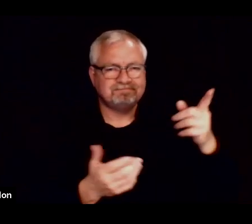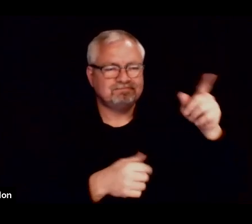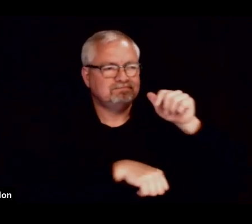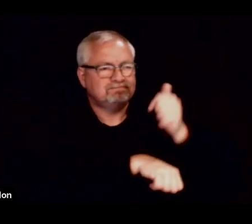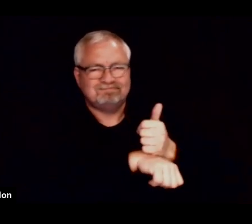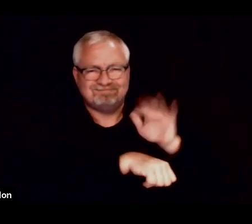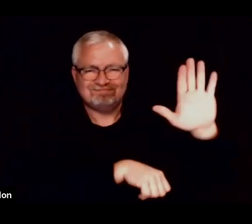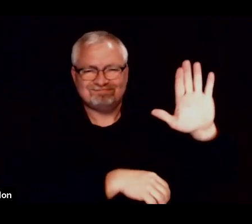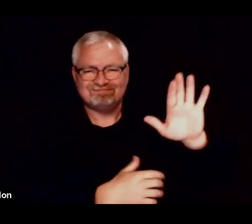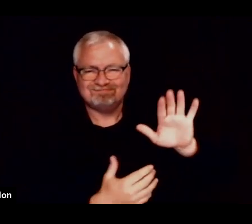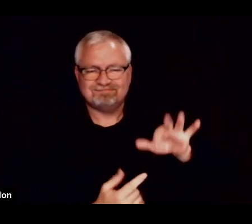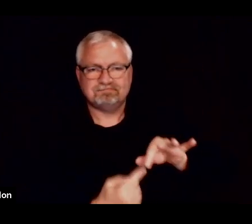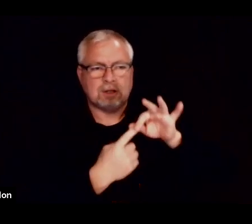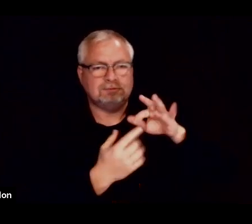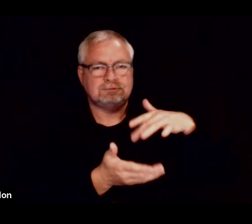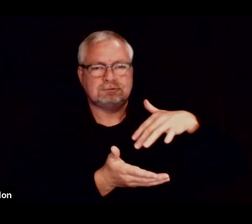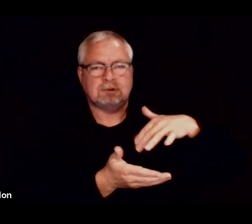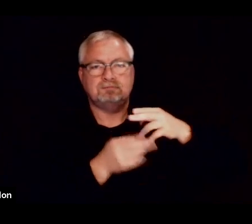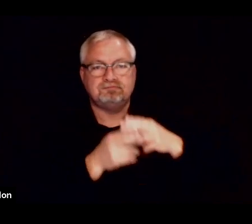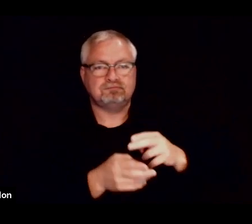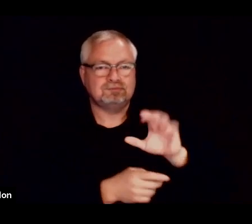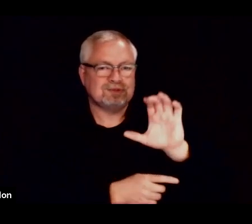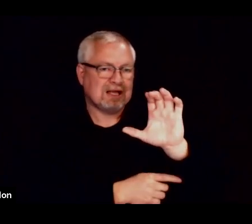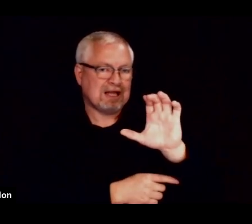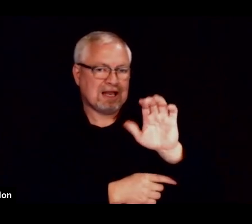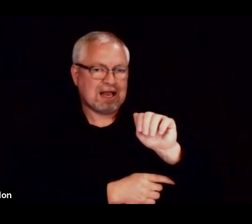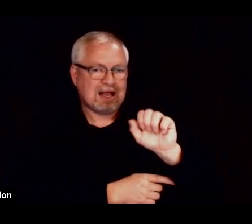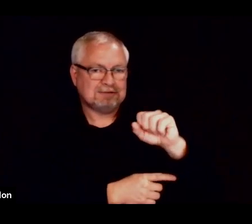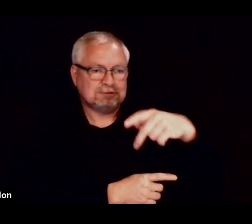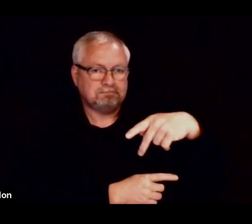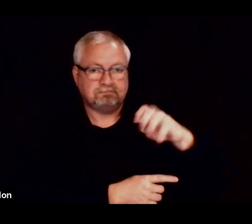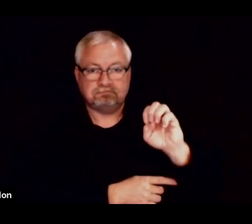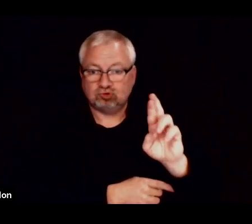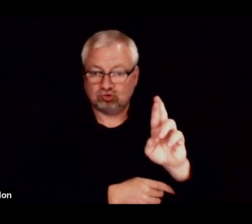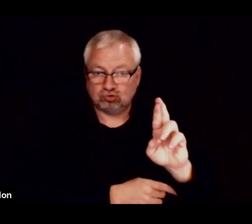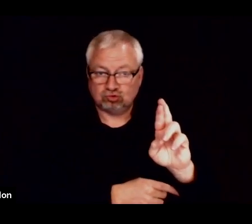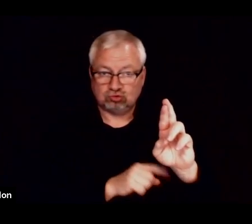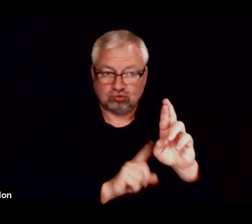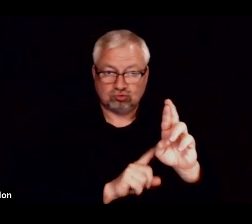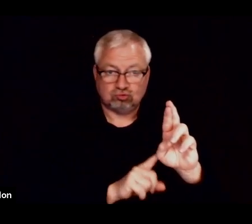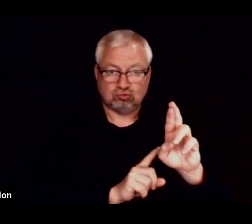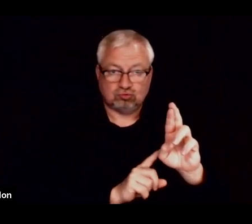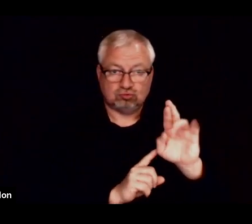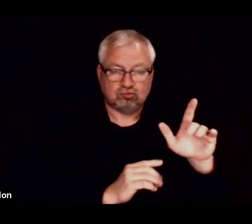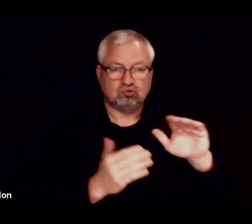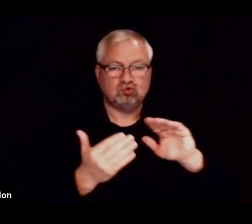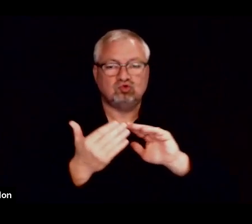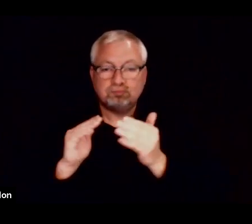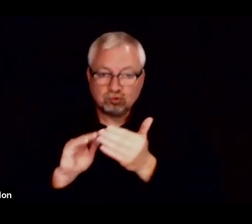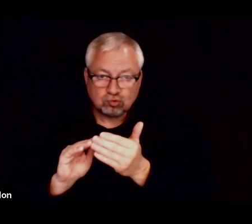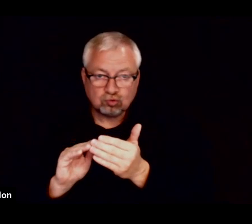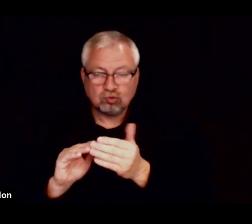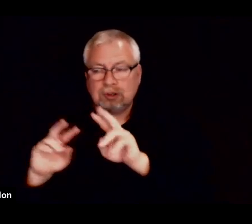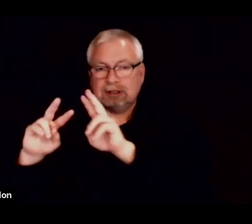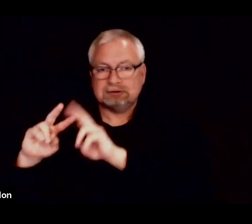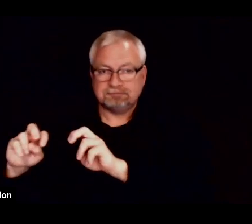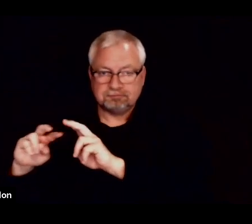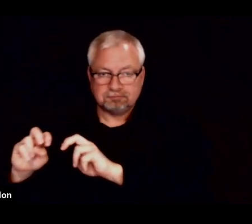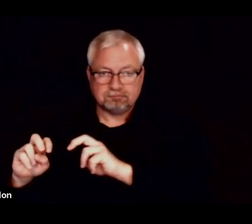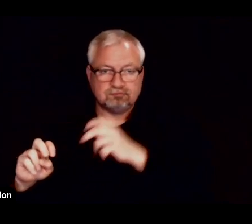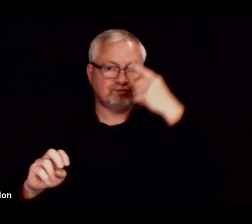a CASPR study, and that stands for CDC Community Assessment for Public Health Emergency Response. And